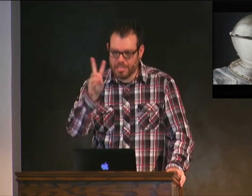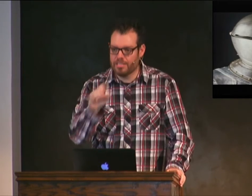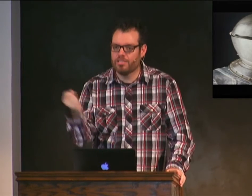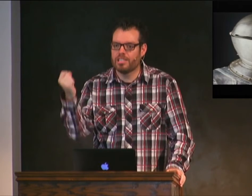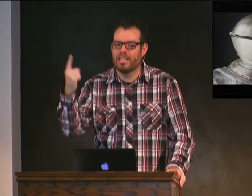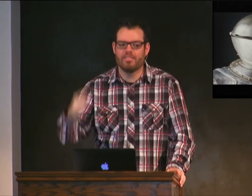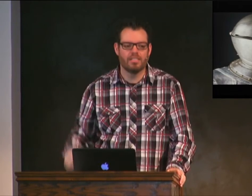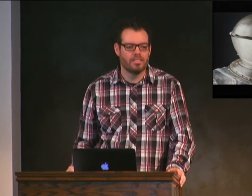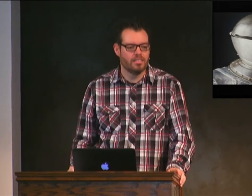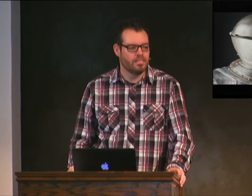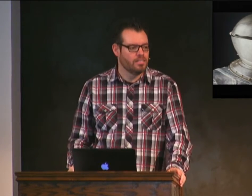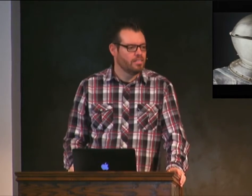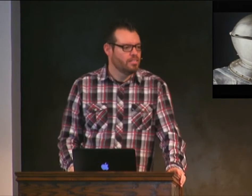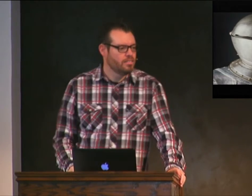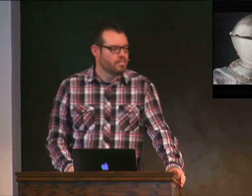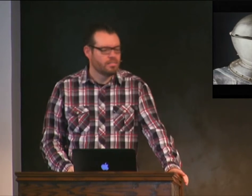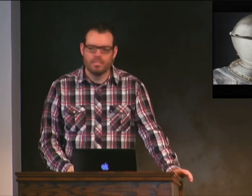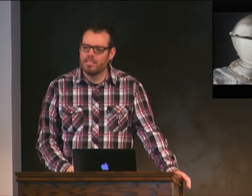Ephesians chapter 6, verse 11.